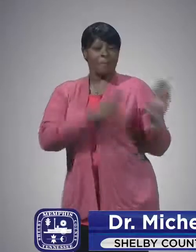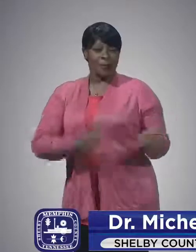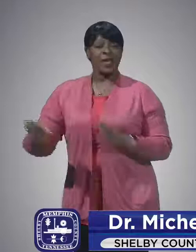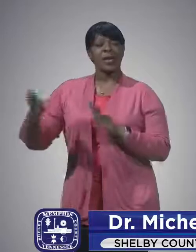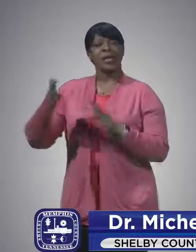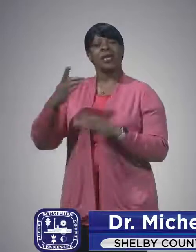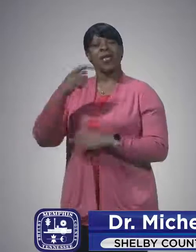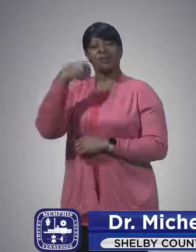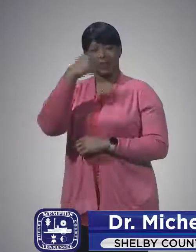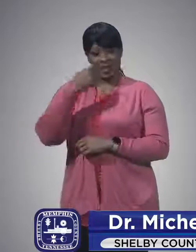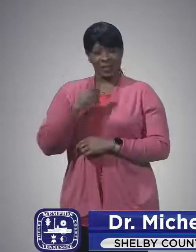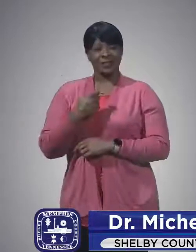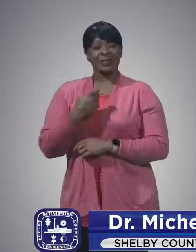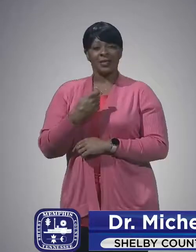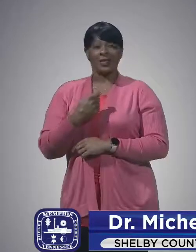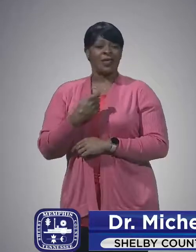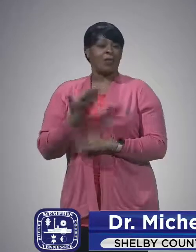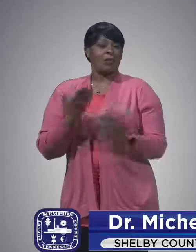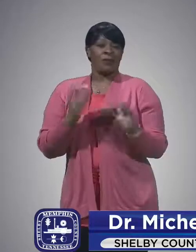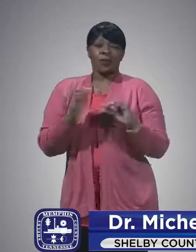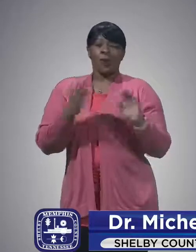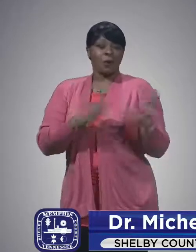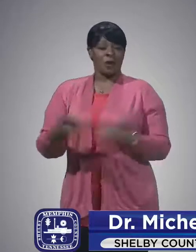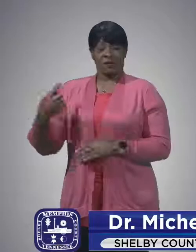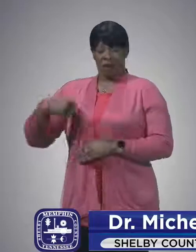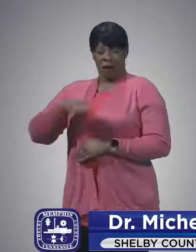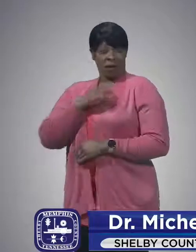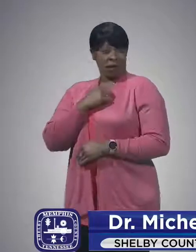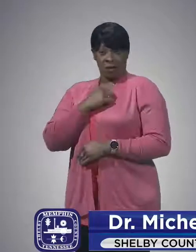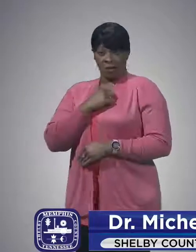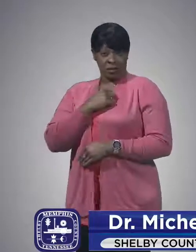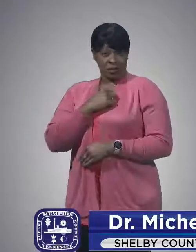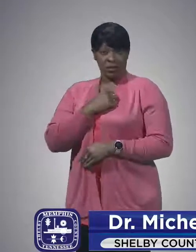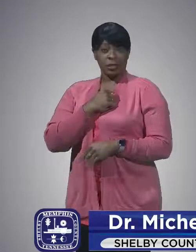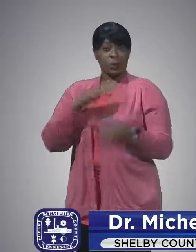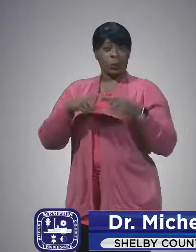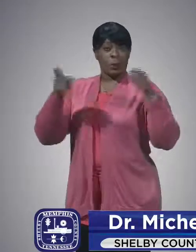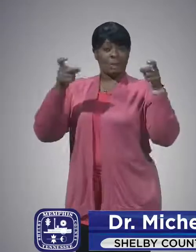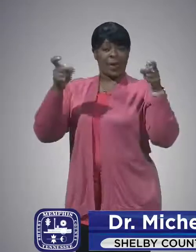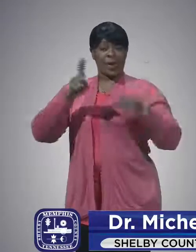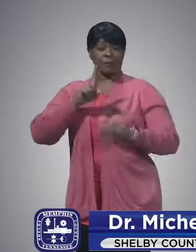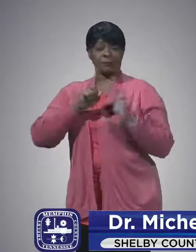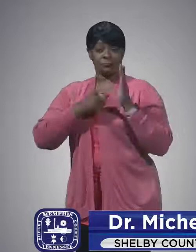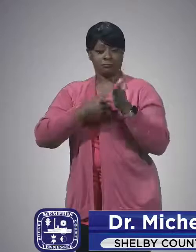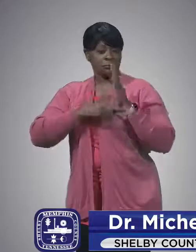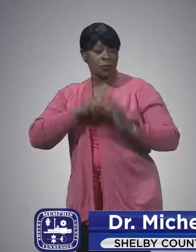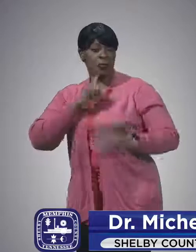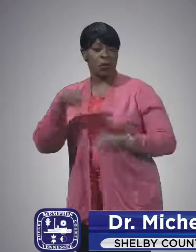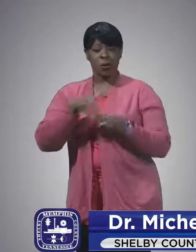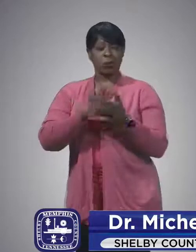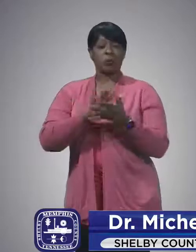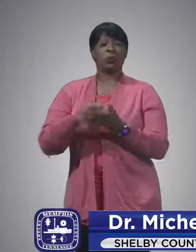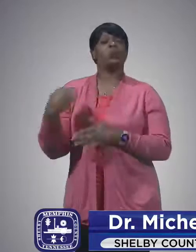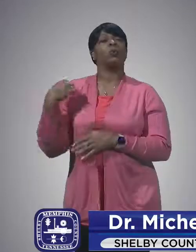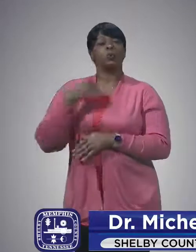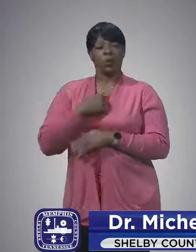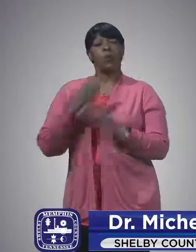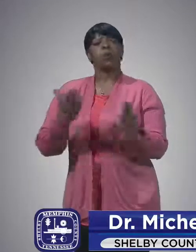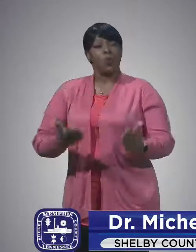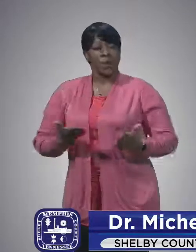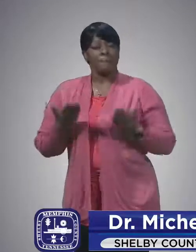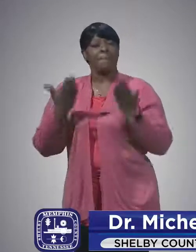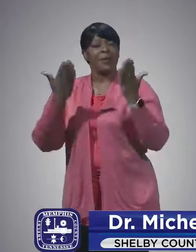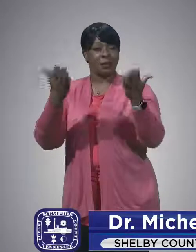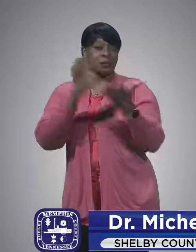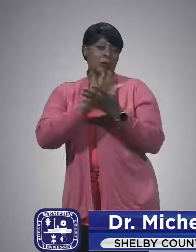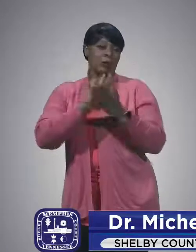doing testing. There is no plan for us to mandate that in schools, but we are highly recommending